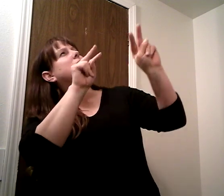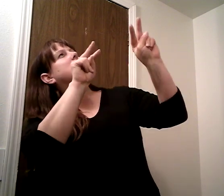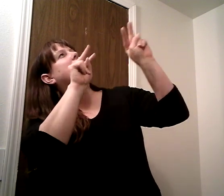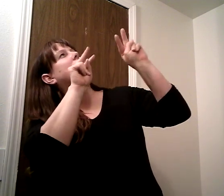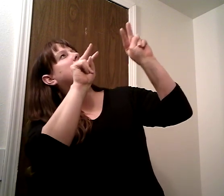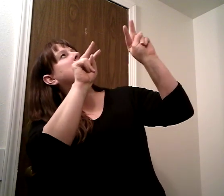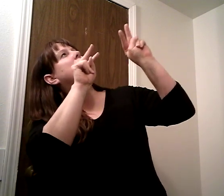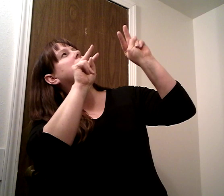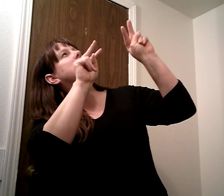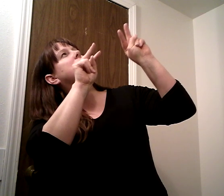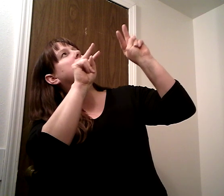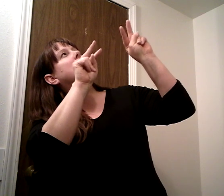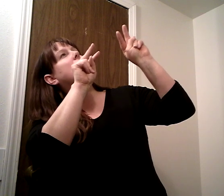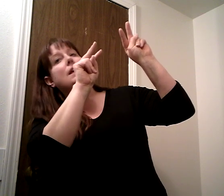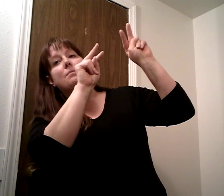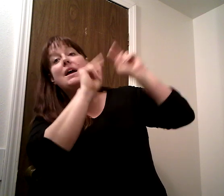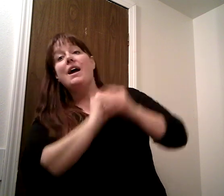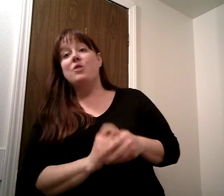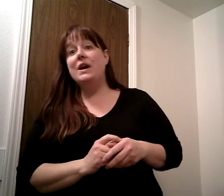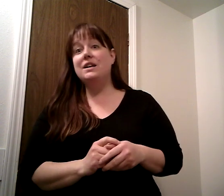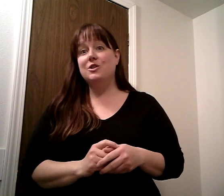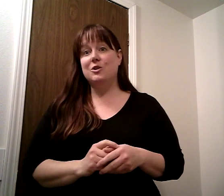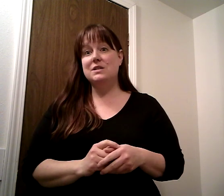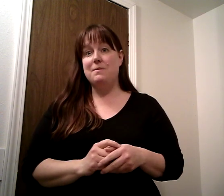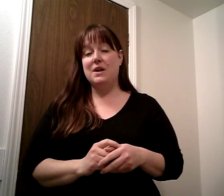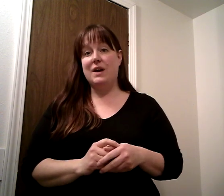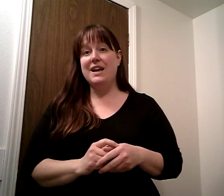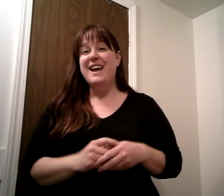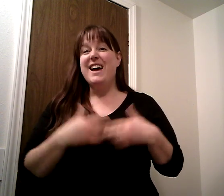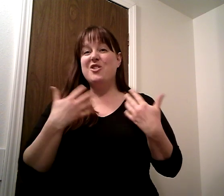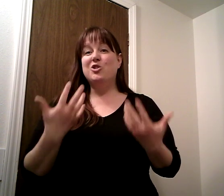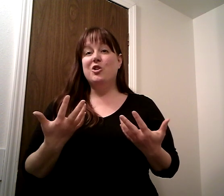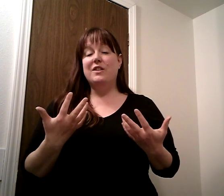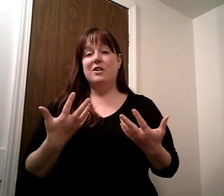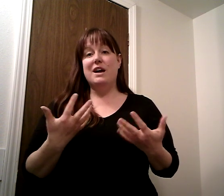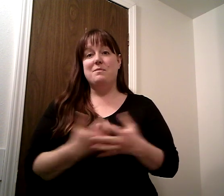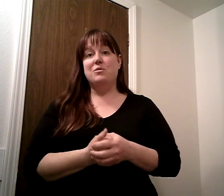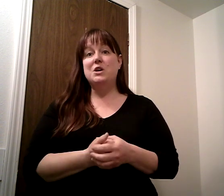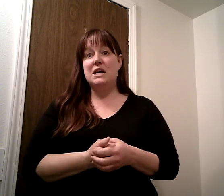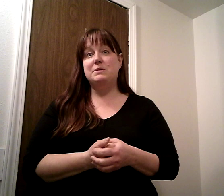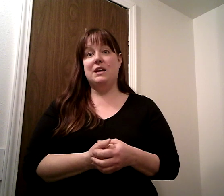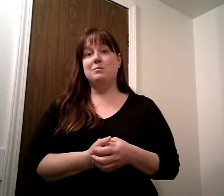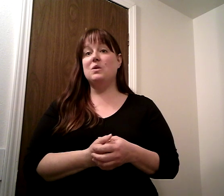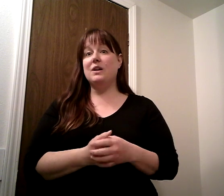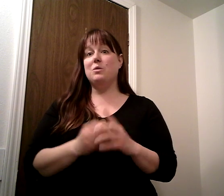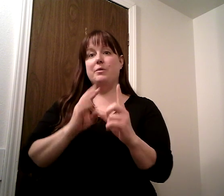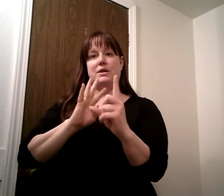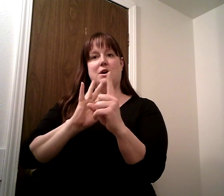they're standing around him? They're really just looking at him and waiting to learn something, right? And they're looking up to him. So that's what we want to talk